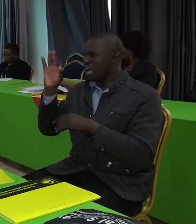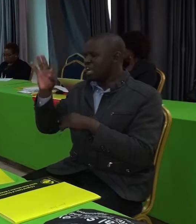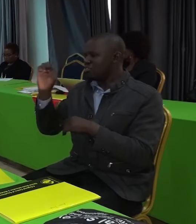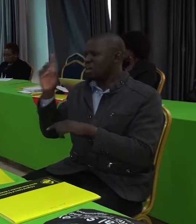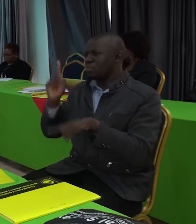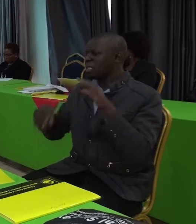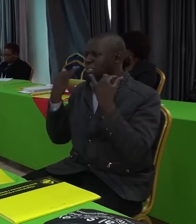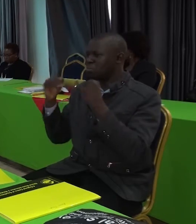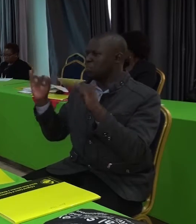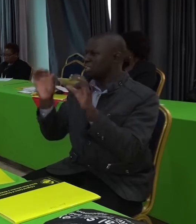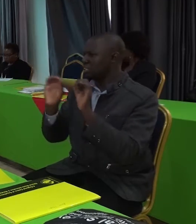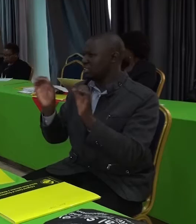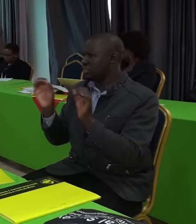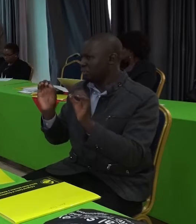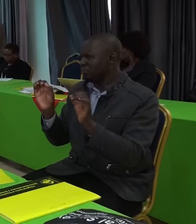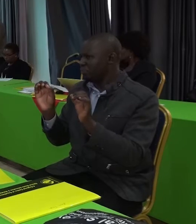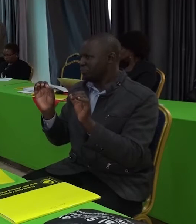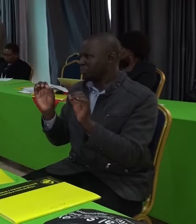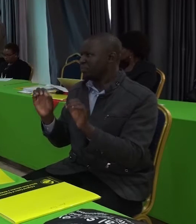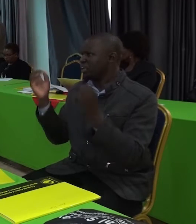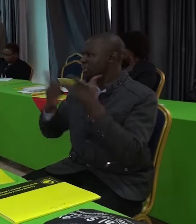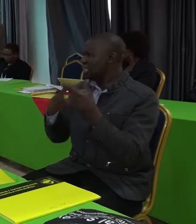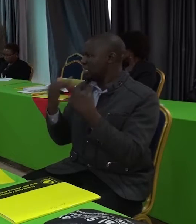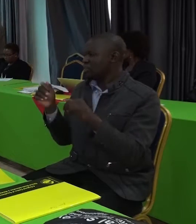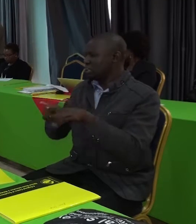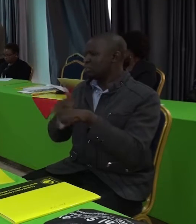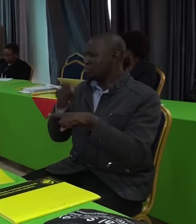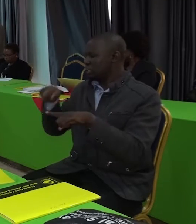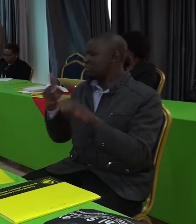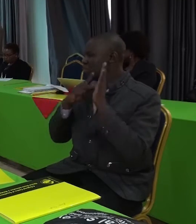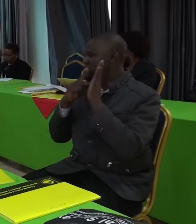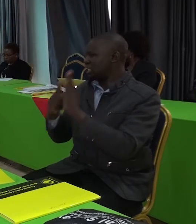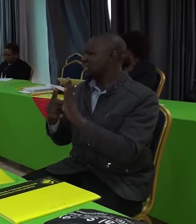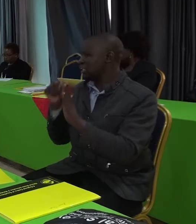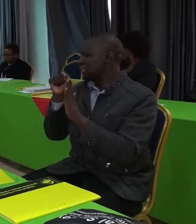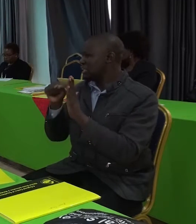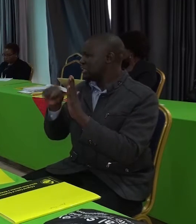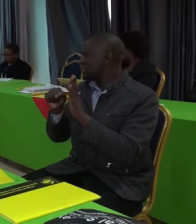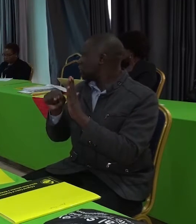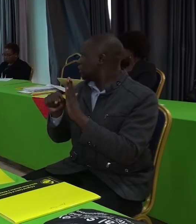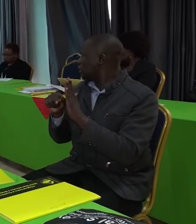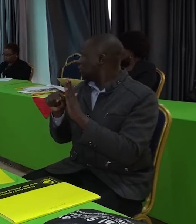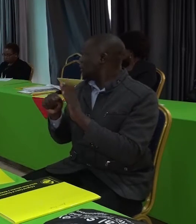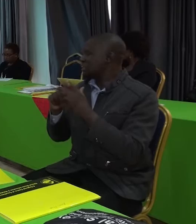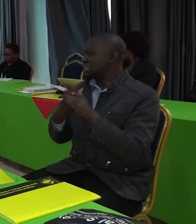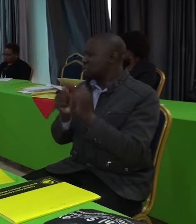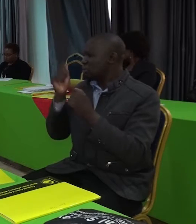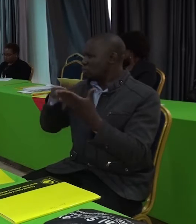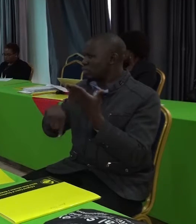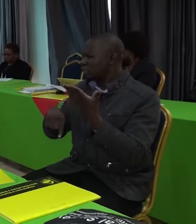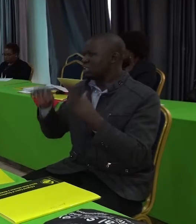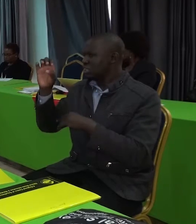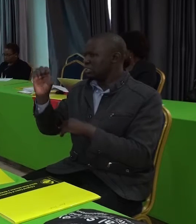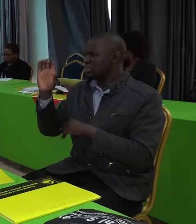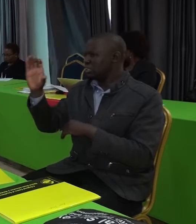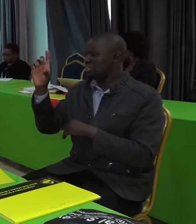on. It also presented a big vision of education as a much broader concept than school, beginning with early childhood. That is